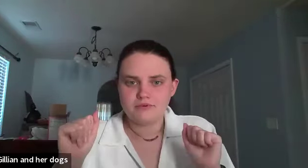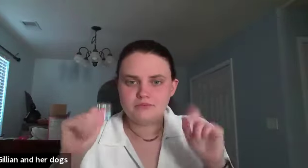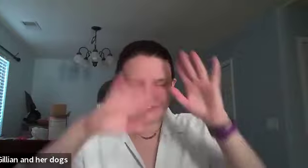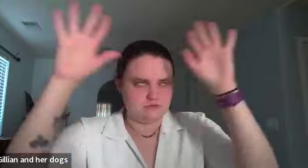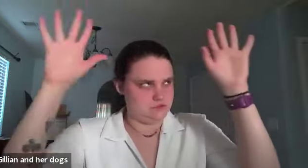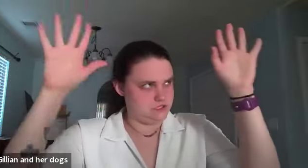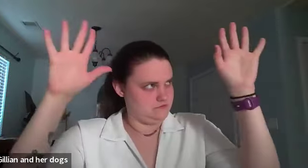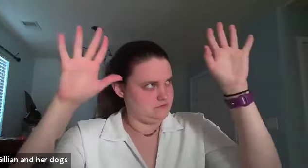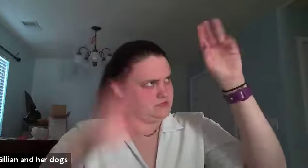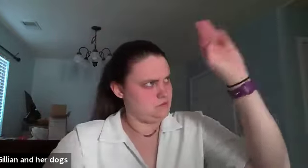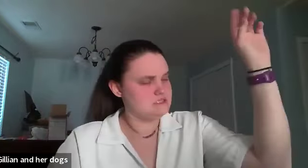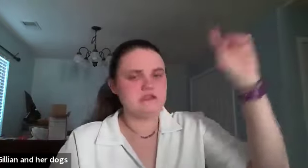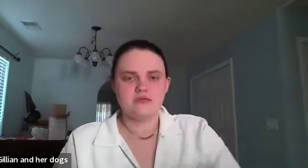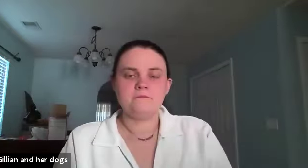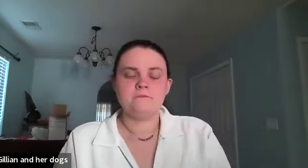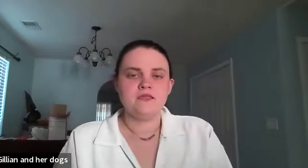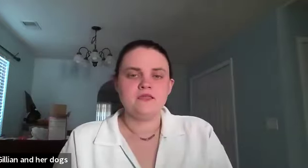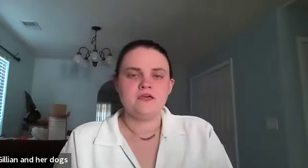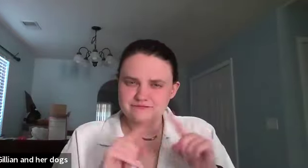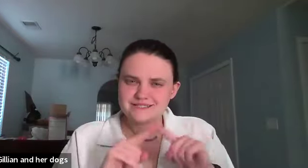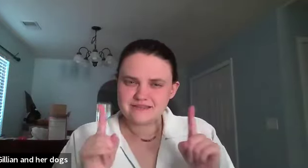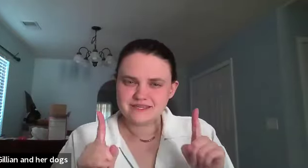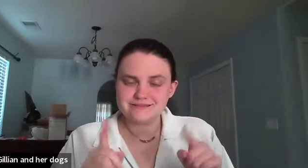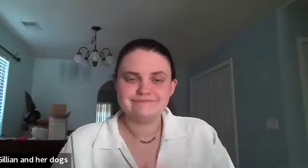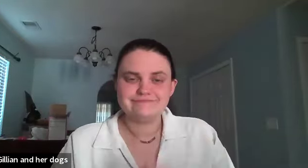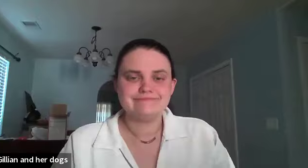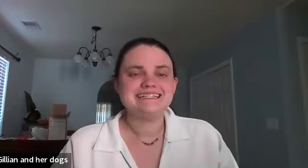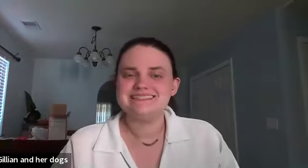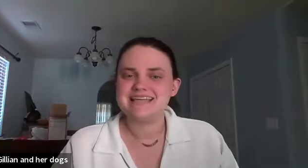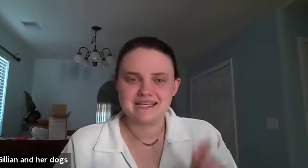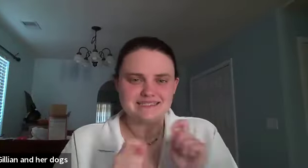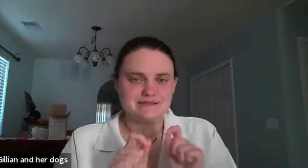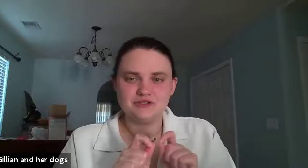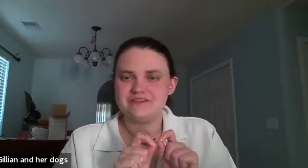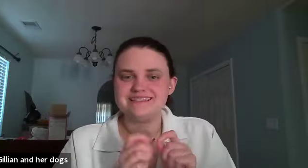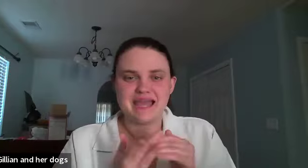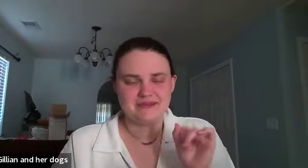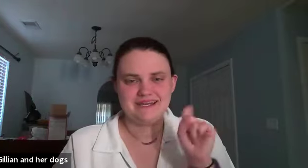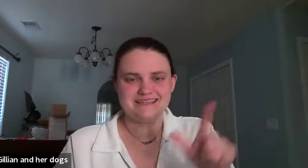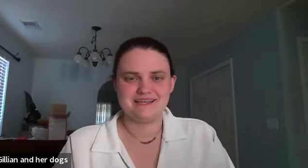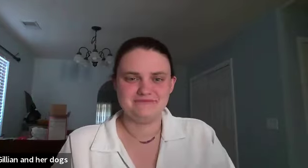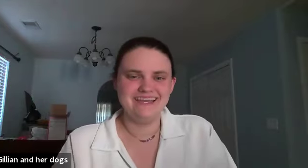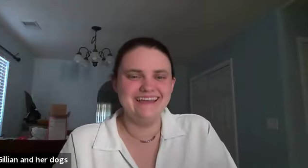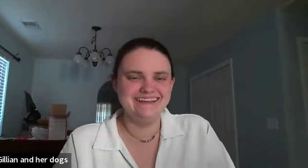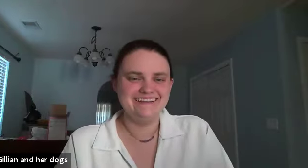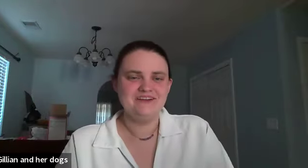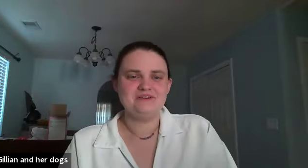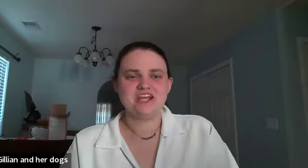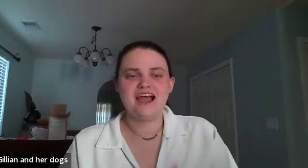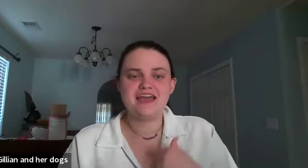pop, whichever Midwest, I think. Those different slight things, exact similar things happen in ASL, which